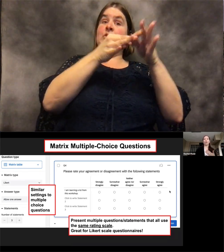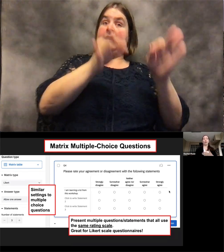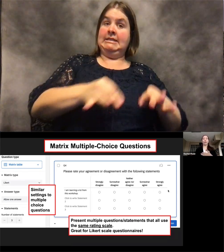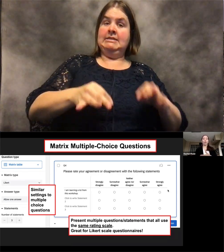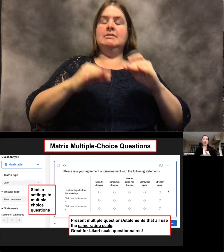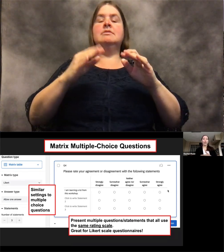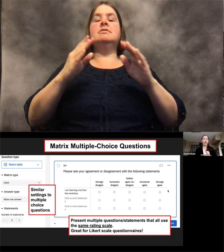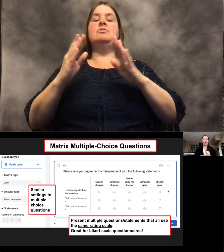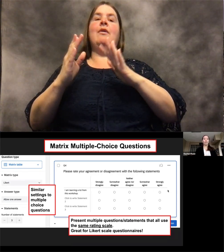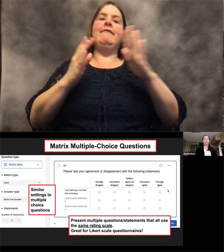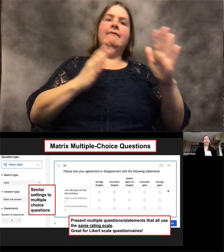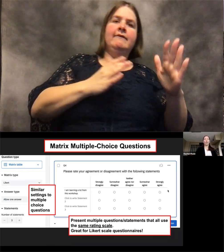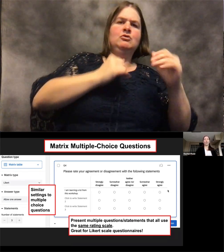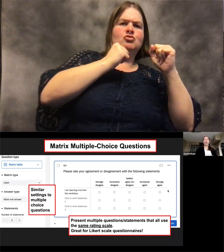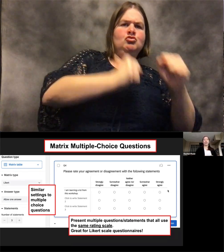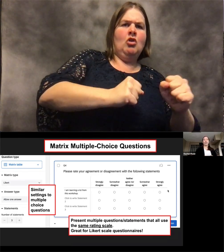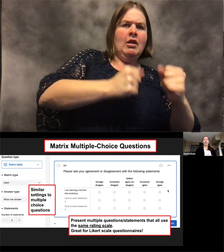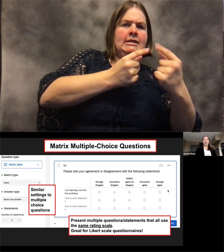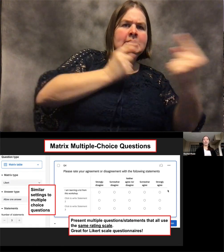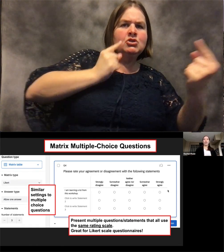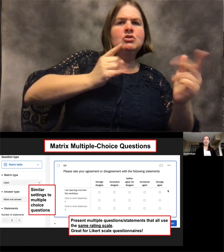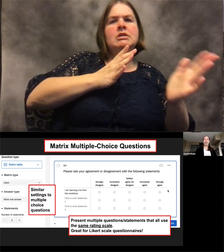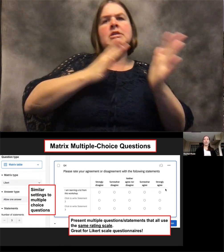to strongly agree.